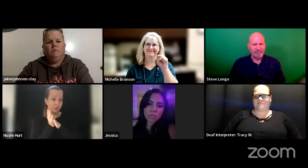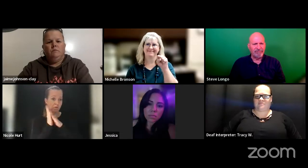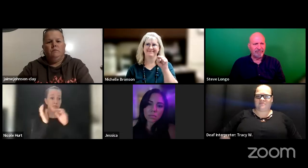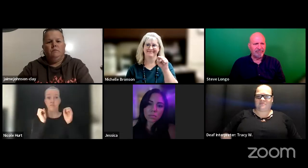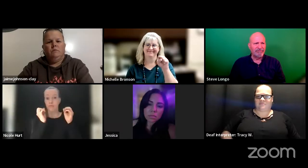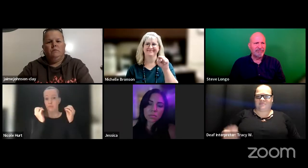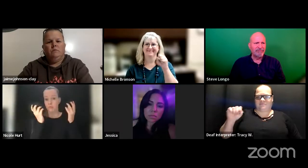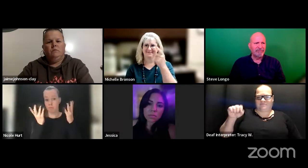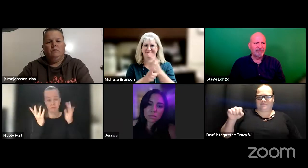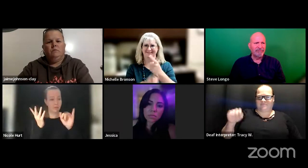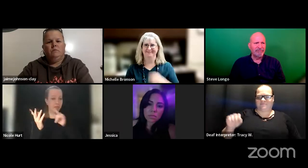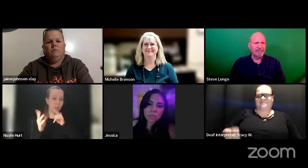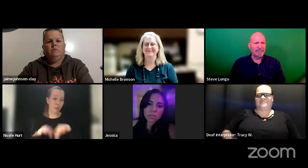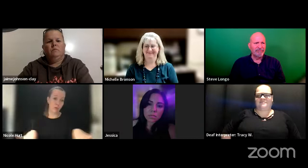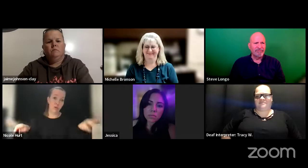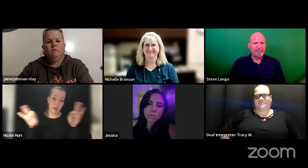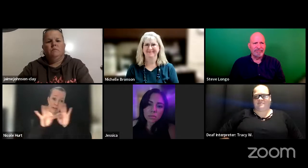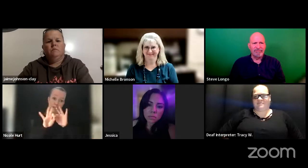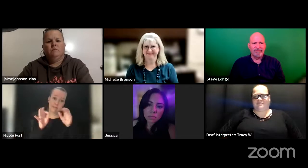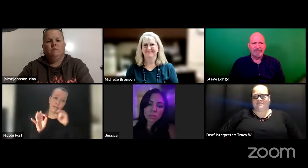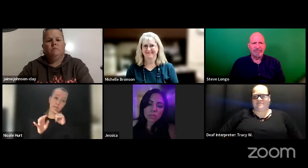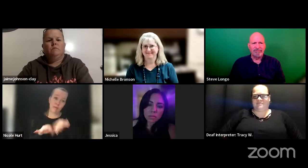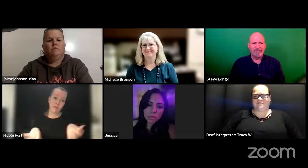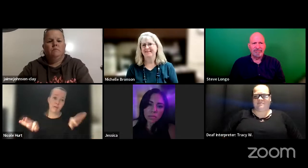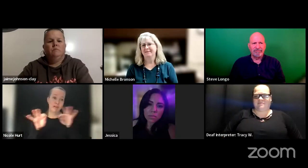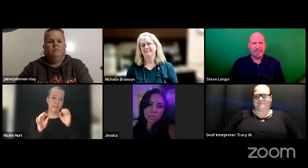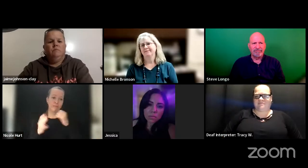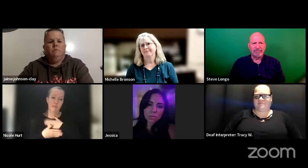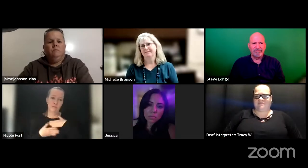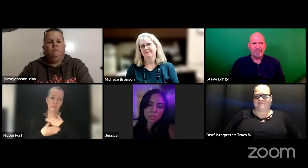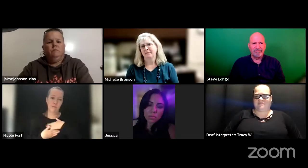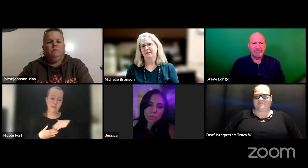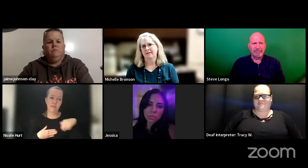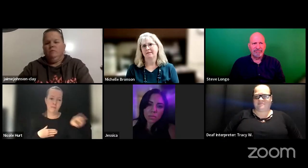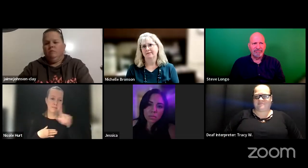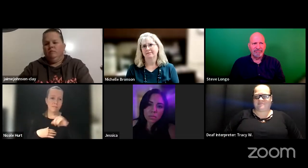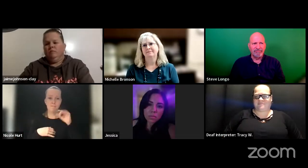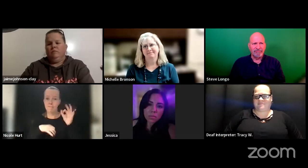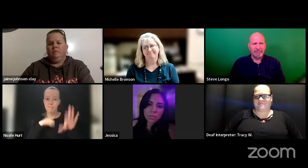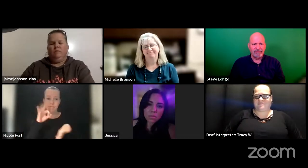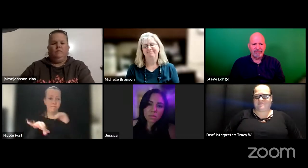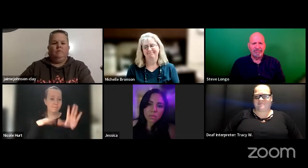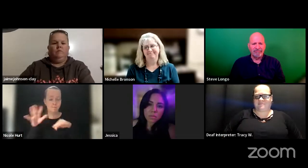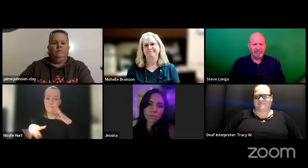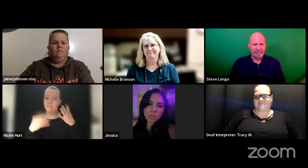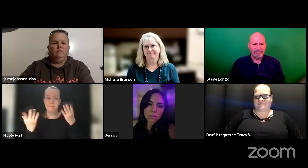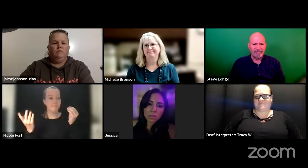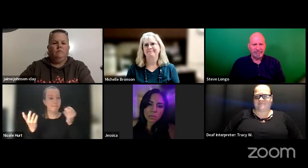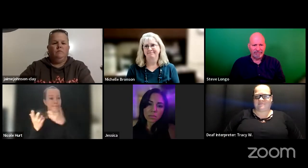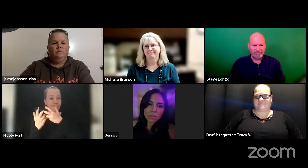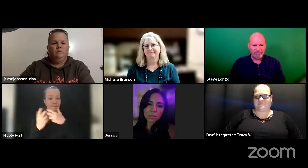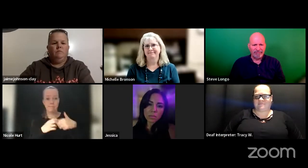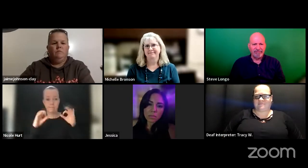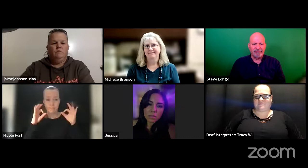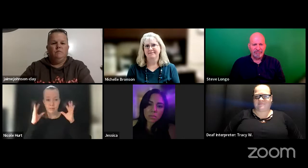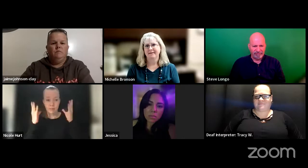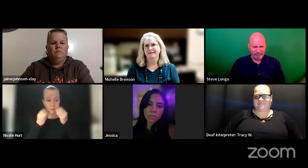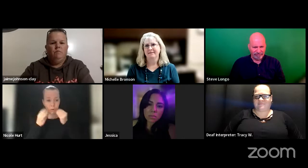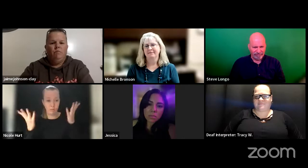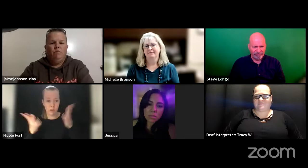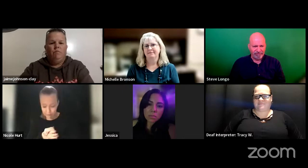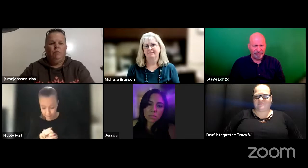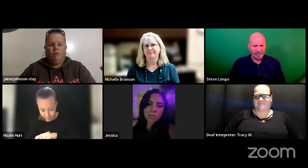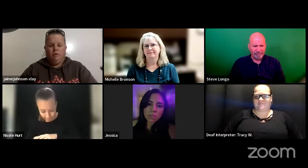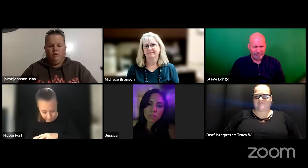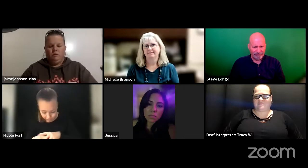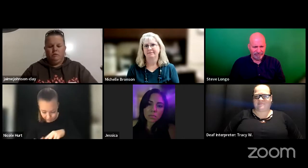community in order for her to apply for those grants. That is vitally important. So I very much appreciate your